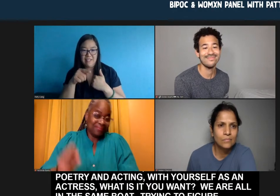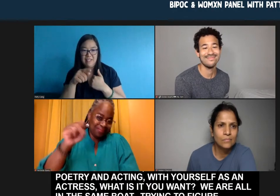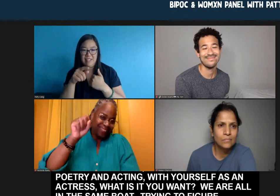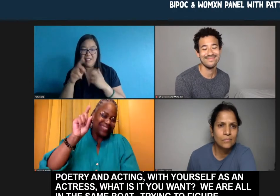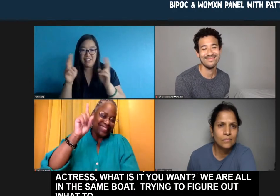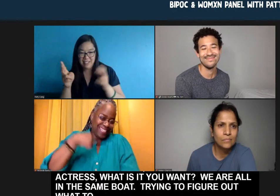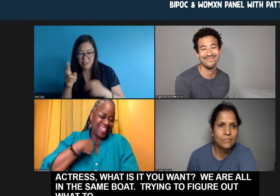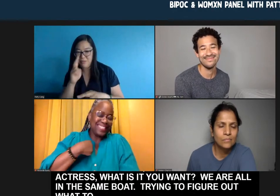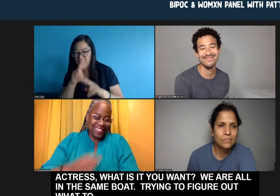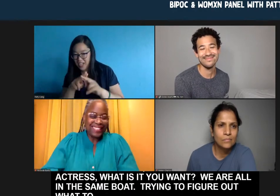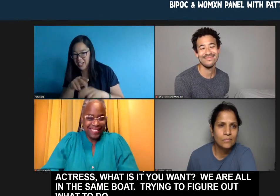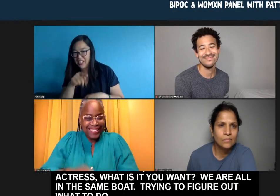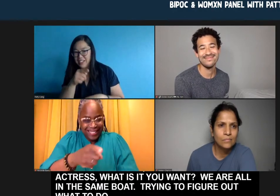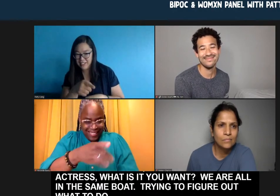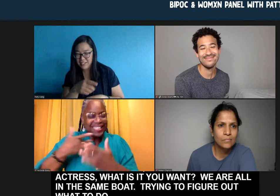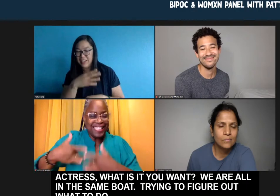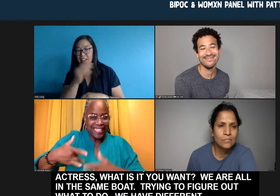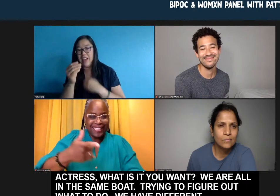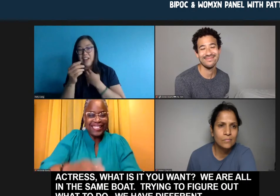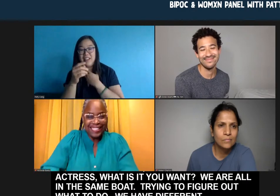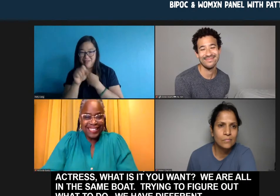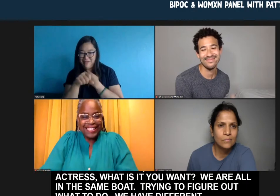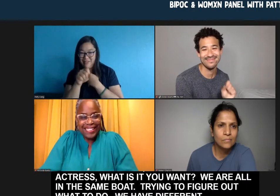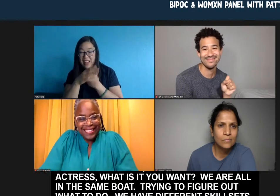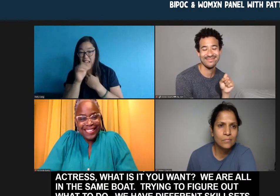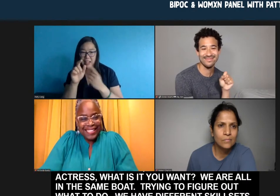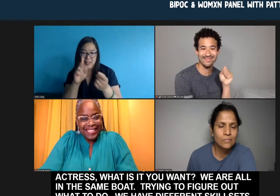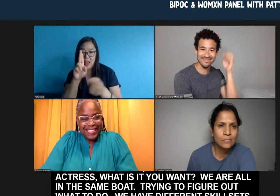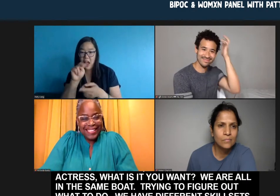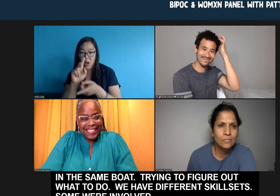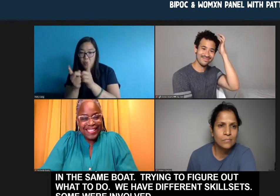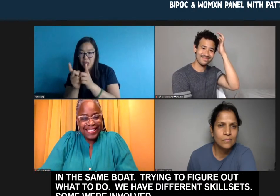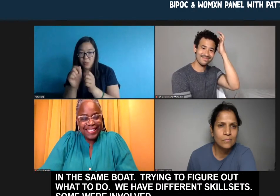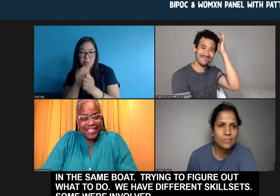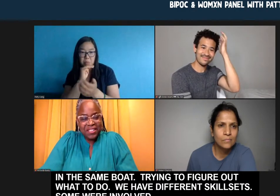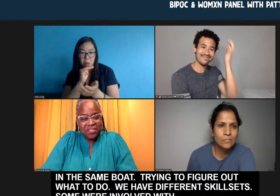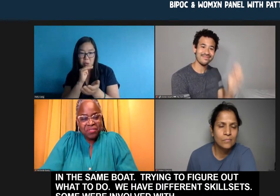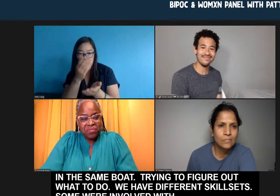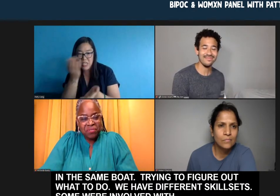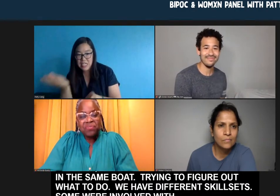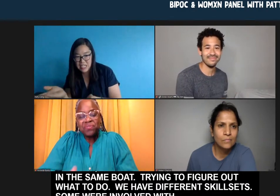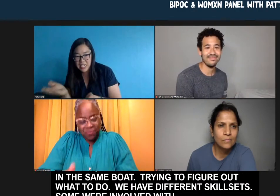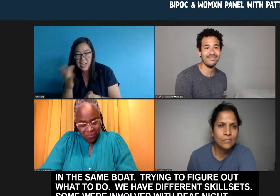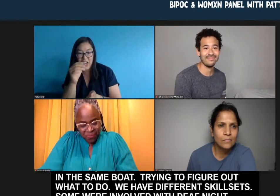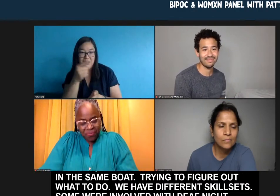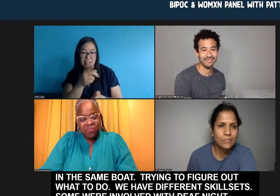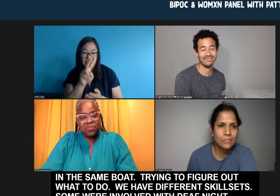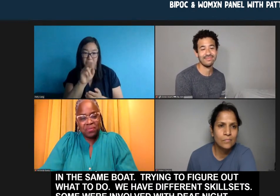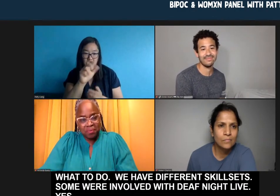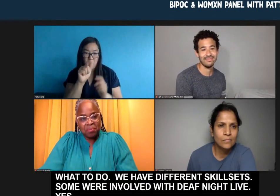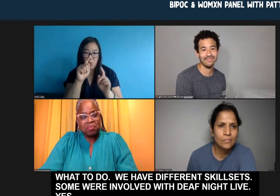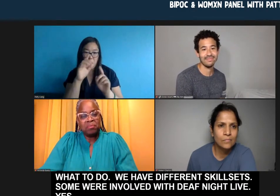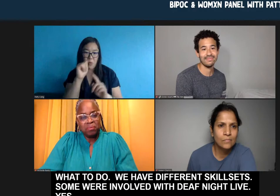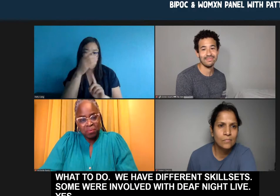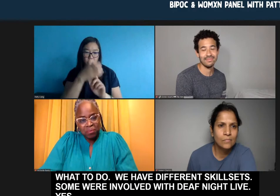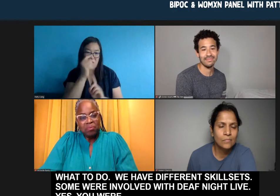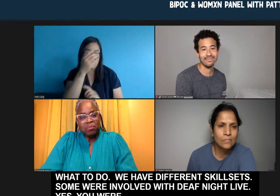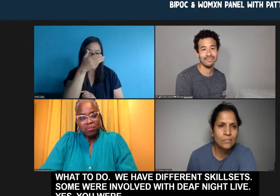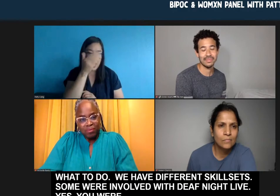Live, and yes, I know, Michelle, you were, yes, and untranslated. So I know there was